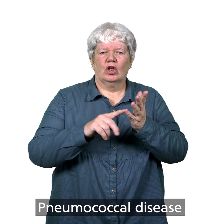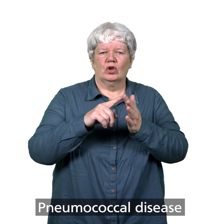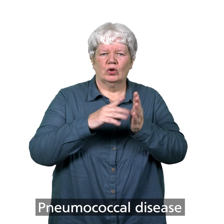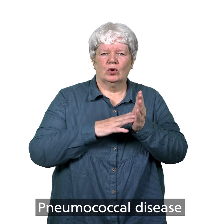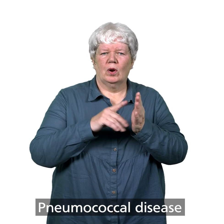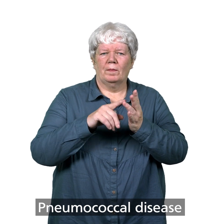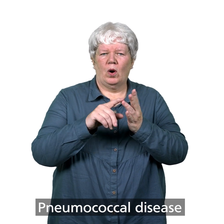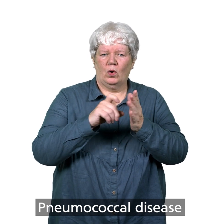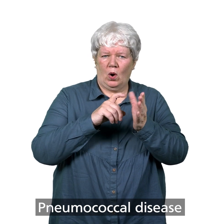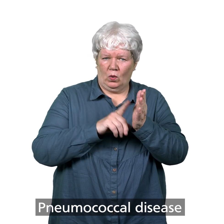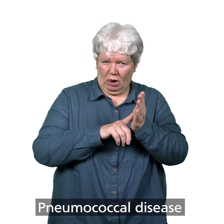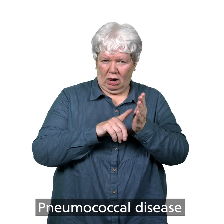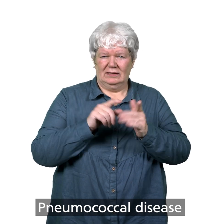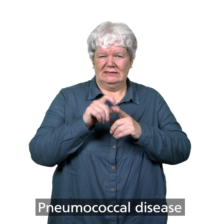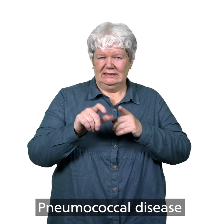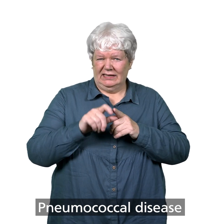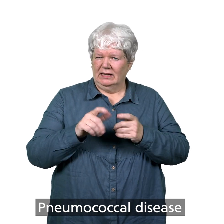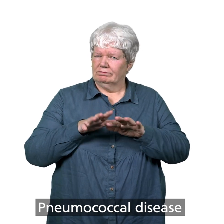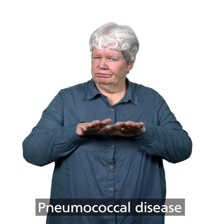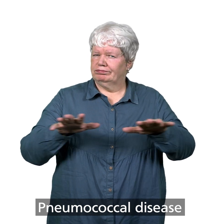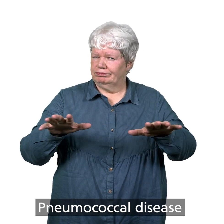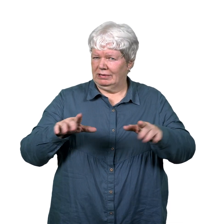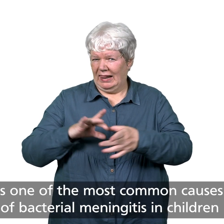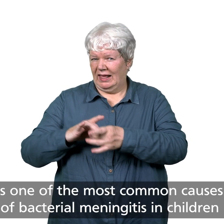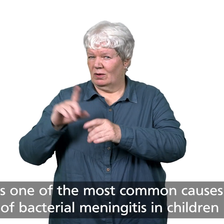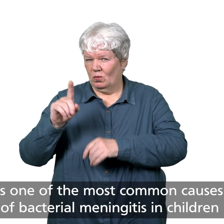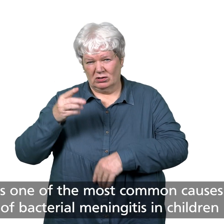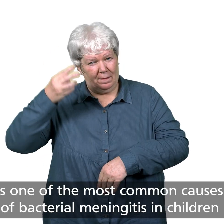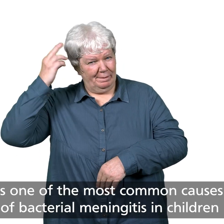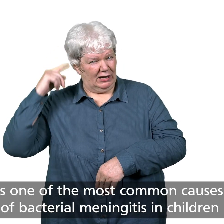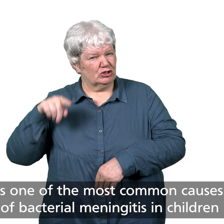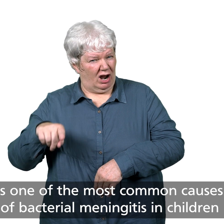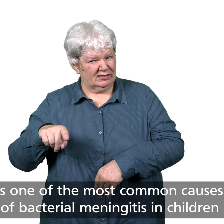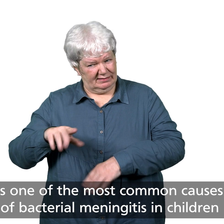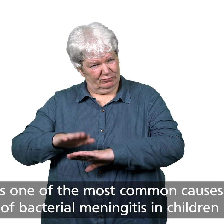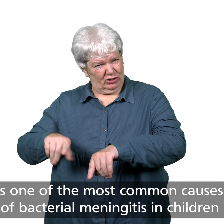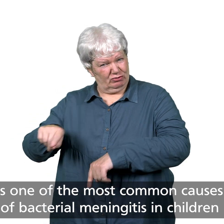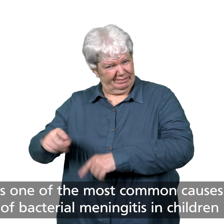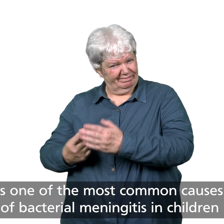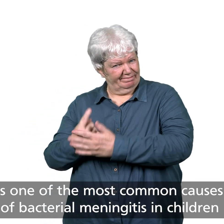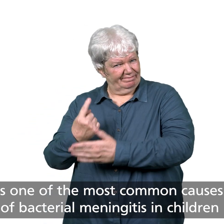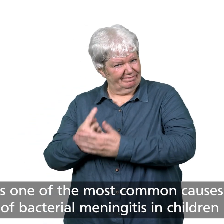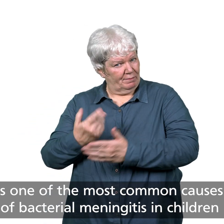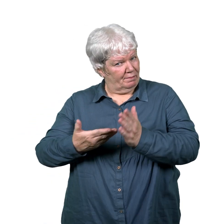Pneumococcal disease is one of the most common causes of bacterial meningitis in children, but it also causes